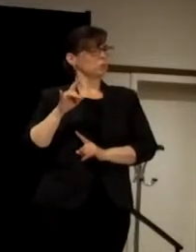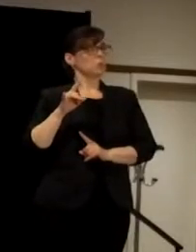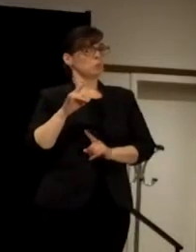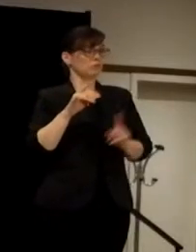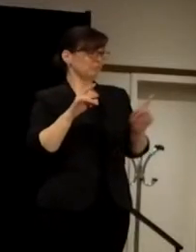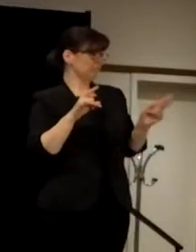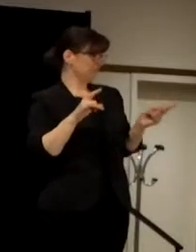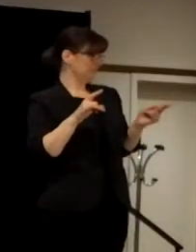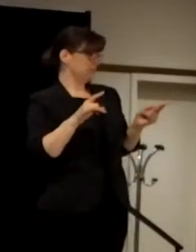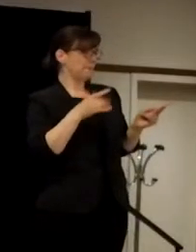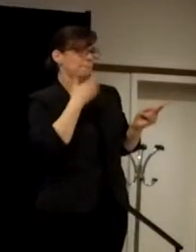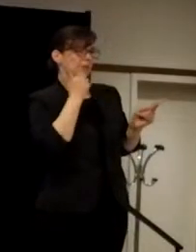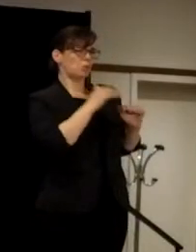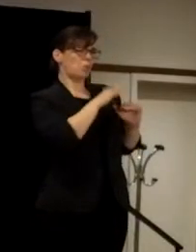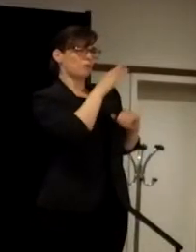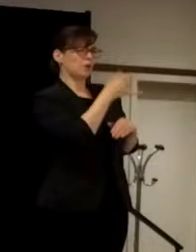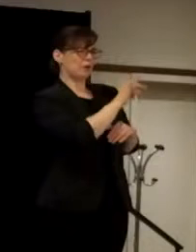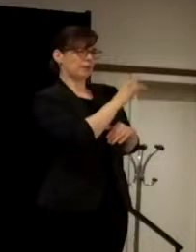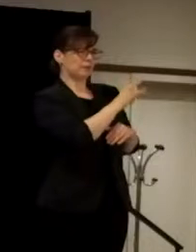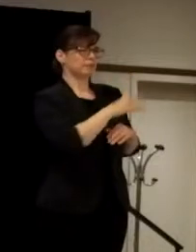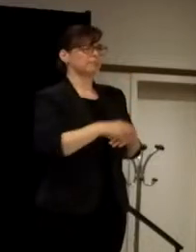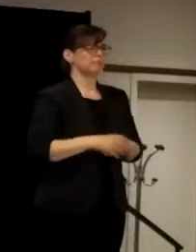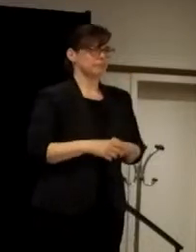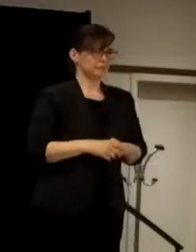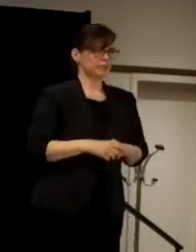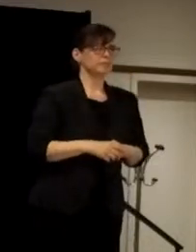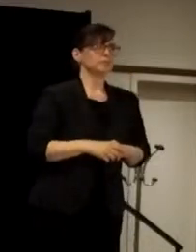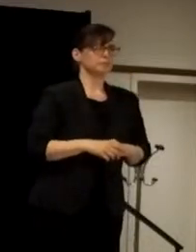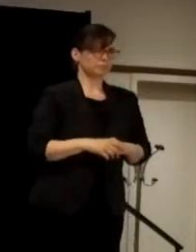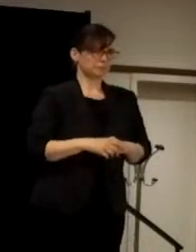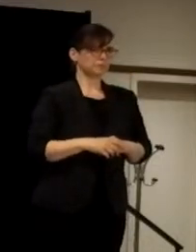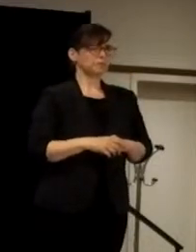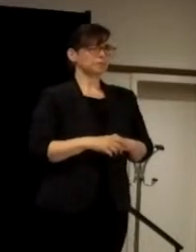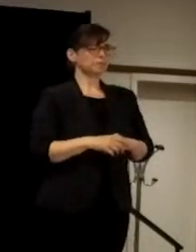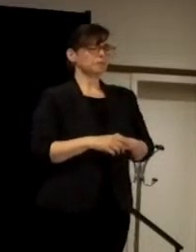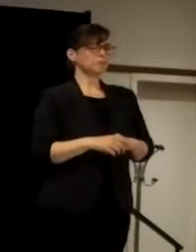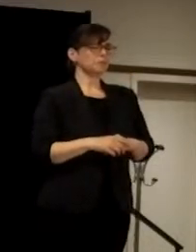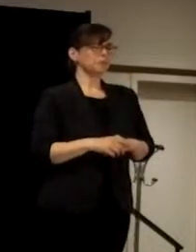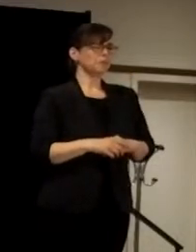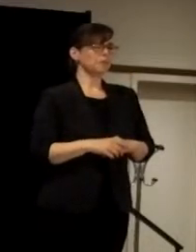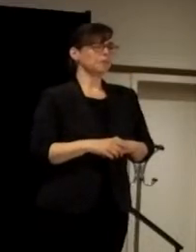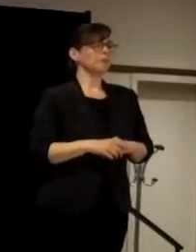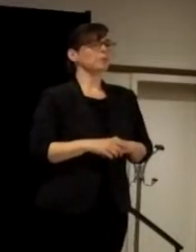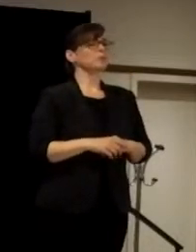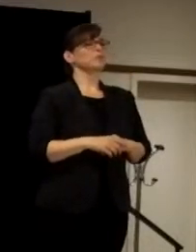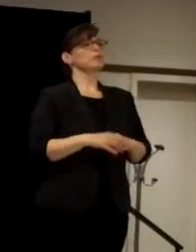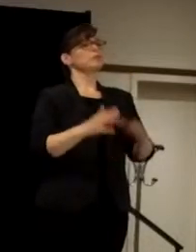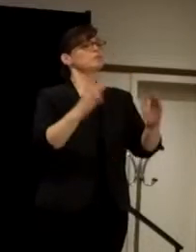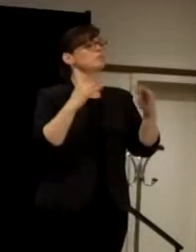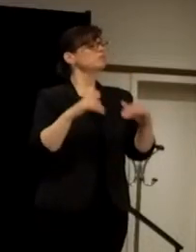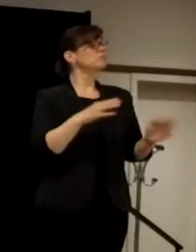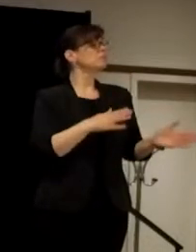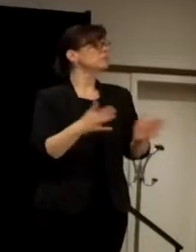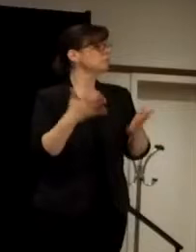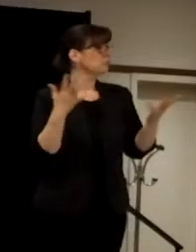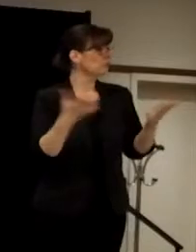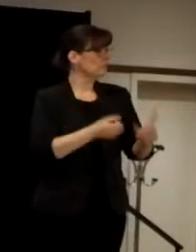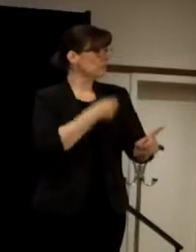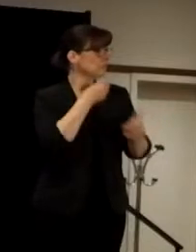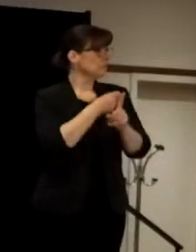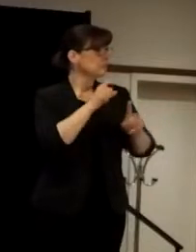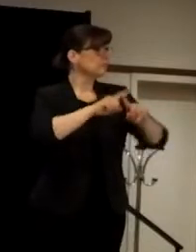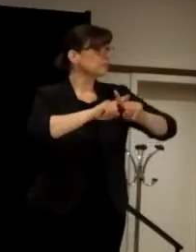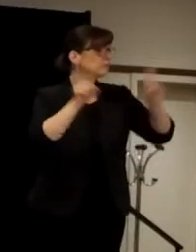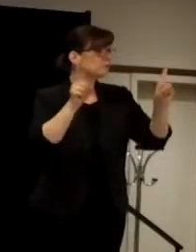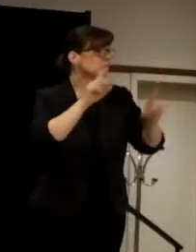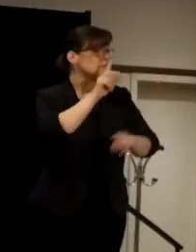be is we're going to start hitting up different zip codes that we haven't been in yet, that the numbers are lagging a little bit.